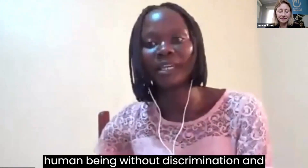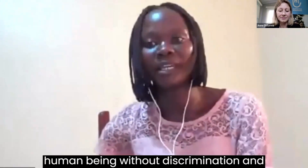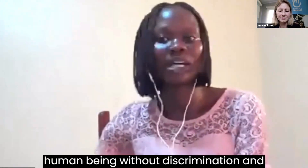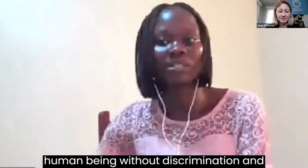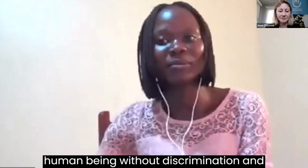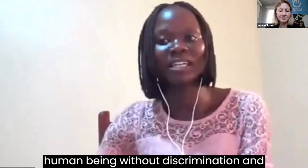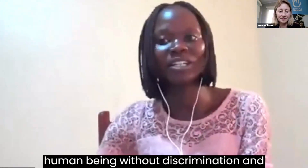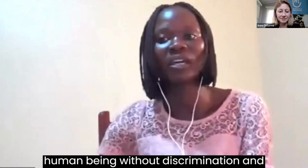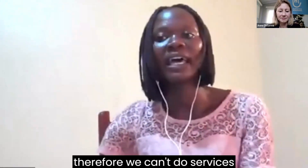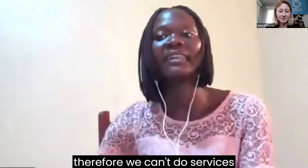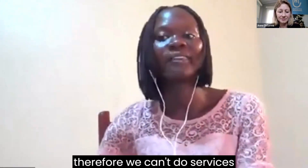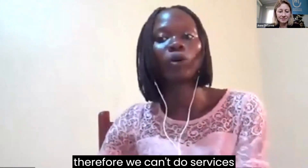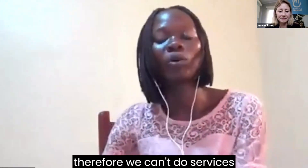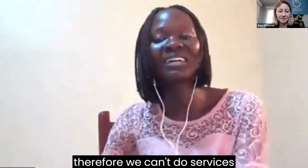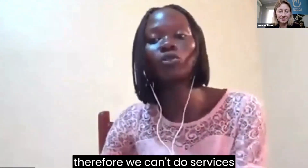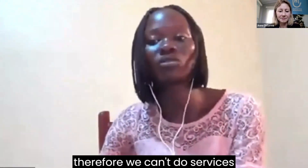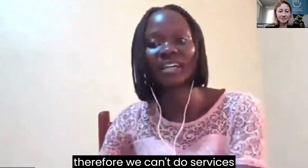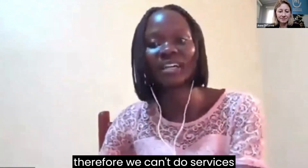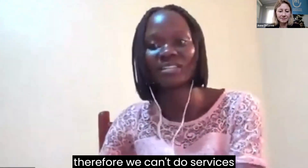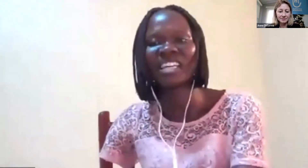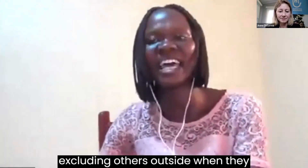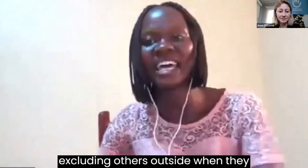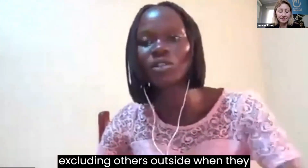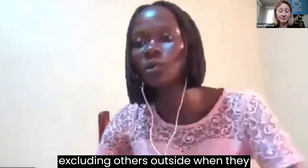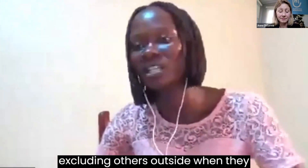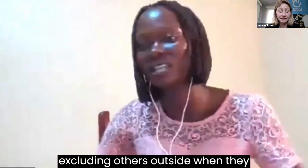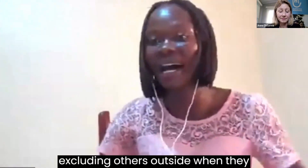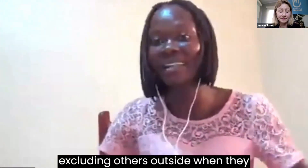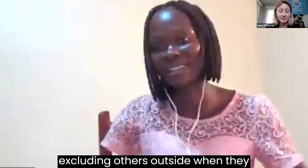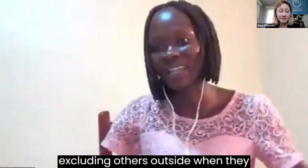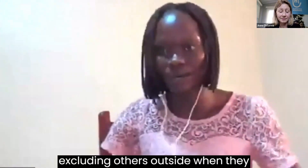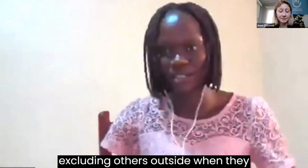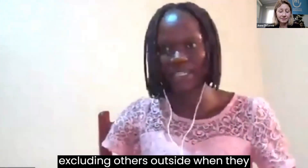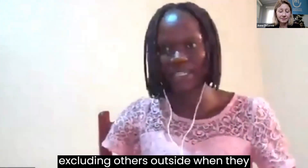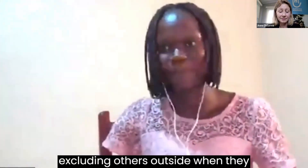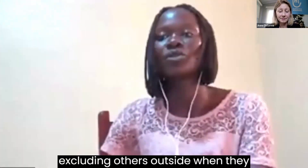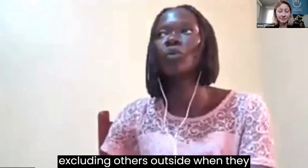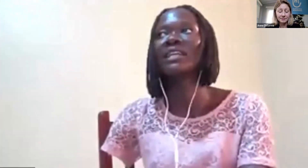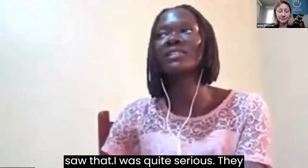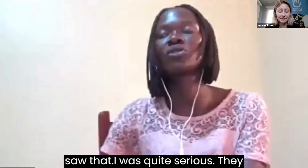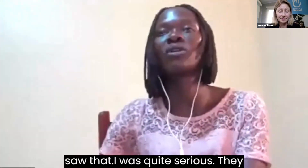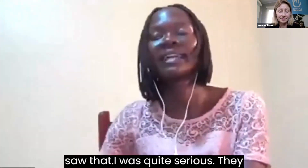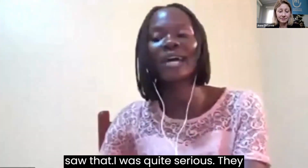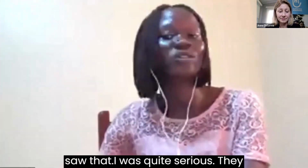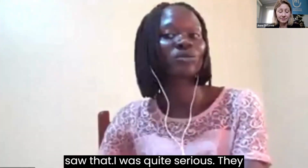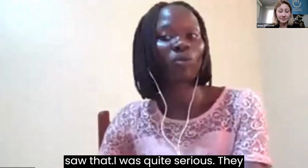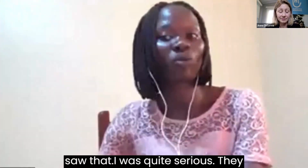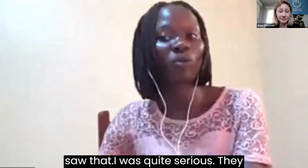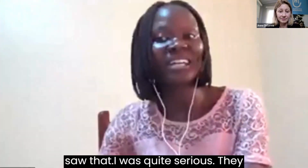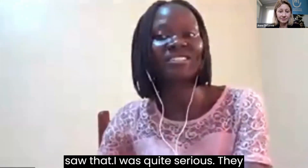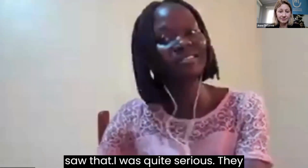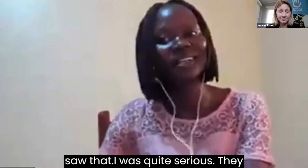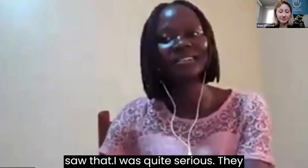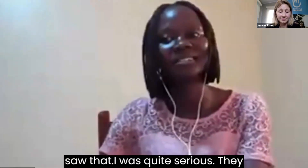without discrimination. And therefore, we can't do services excluding others outside. And when they saw that I was